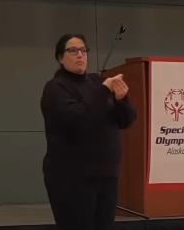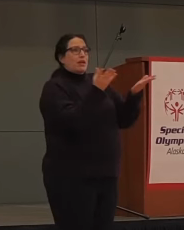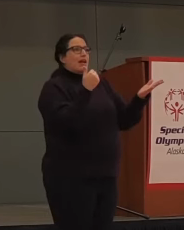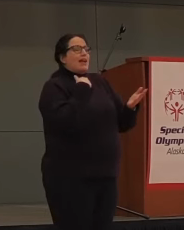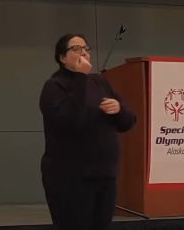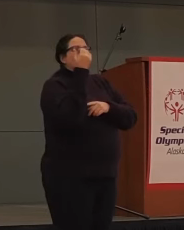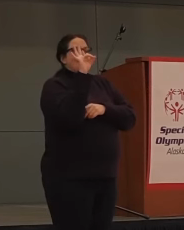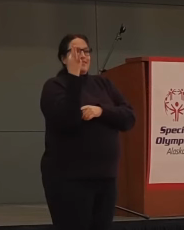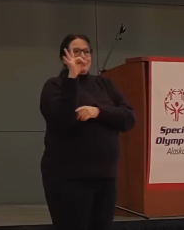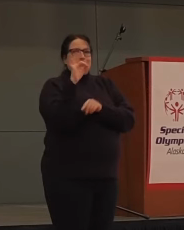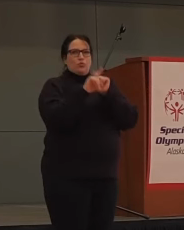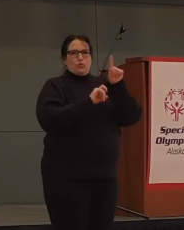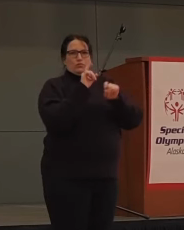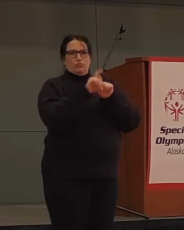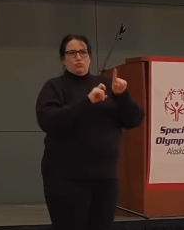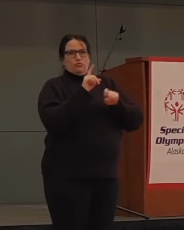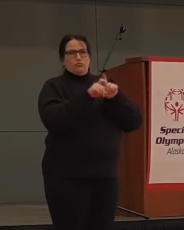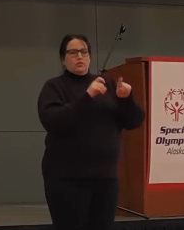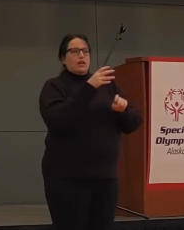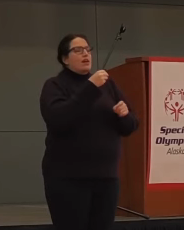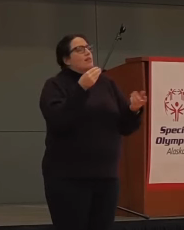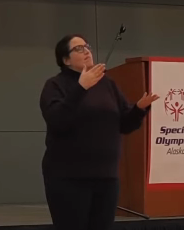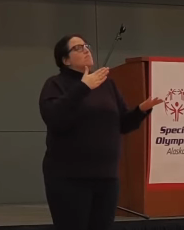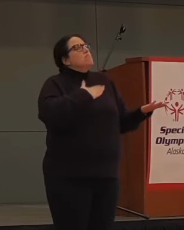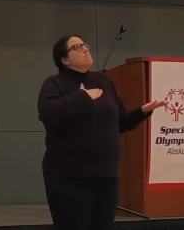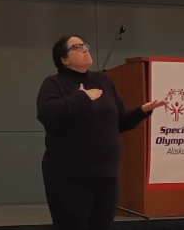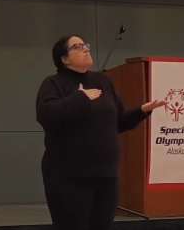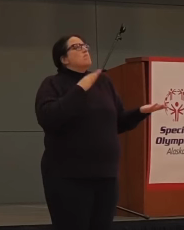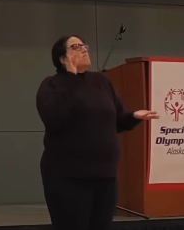the invitation is to